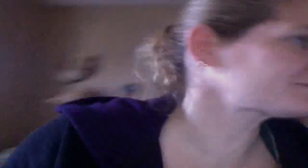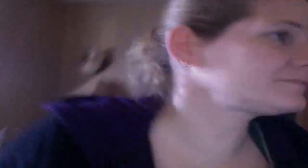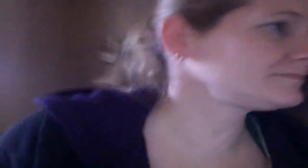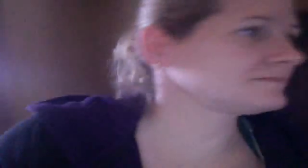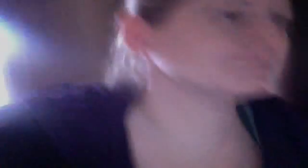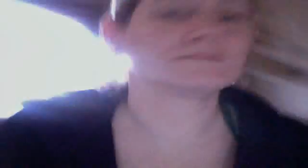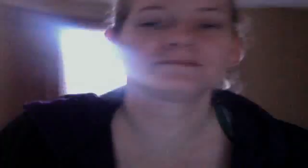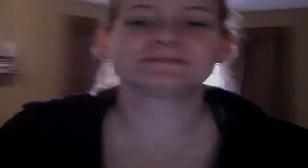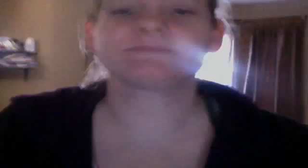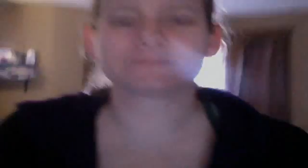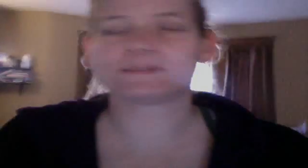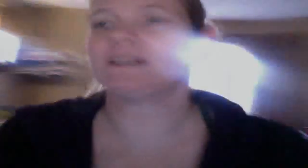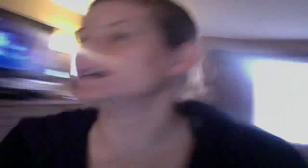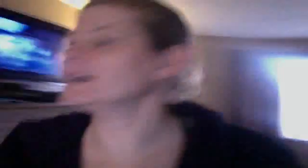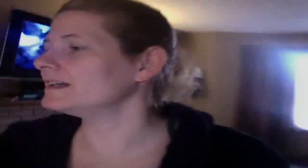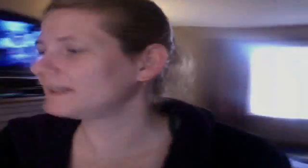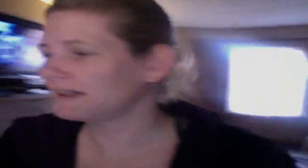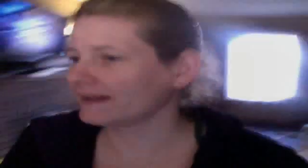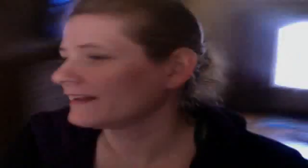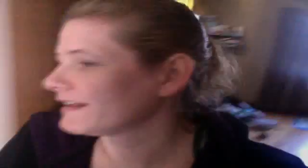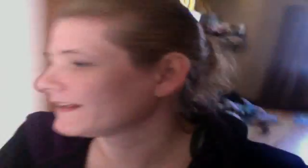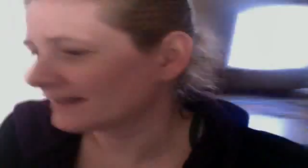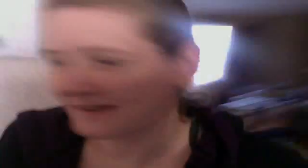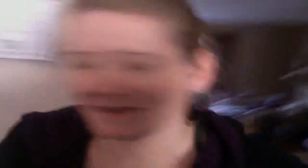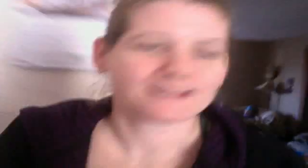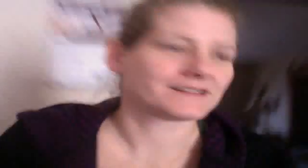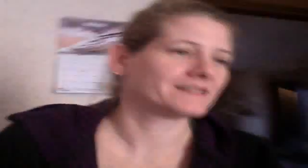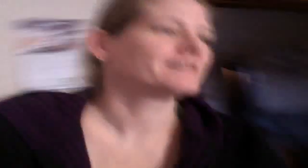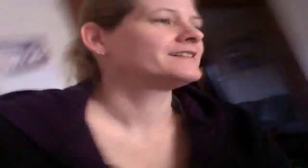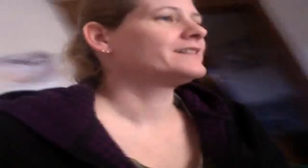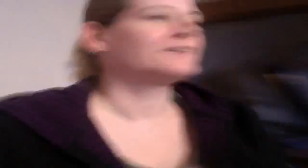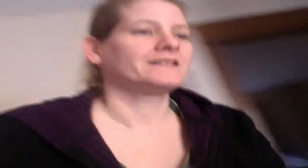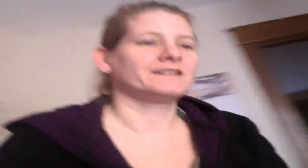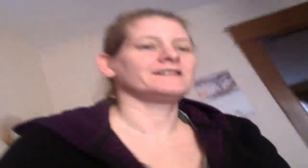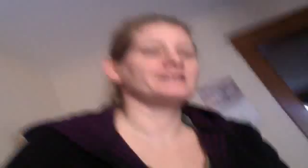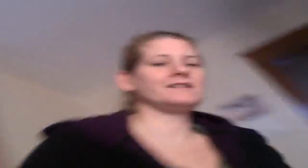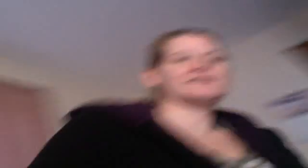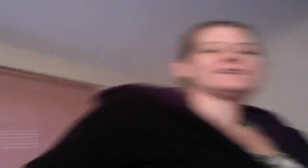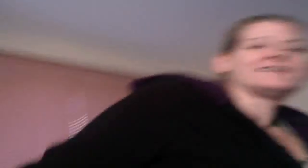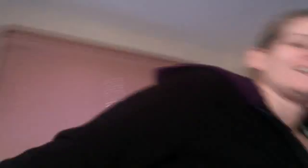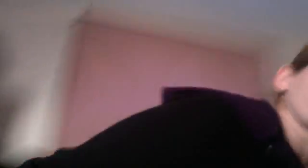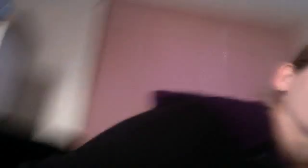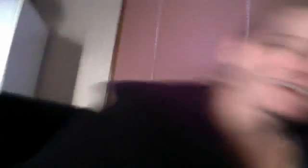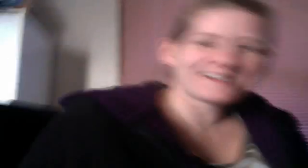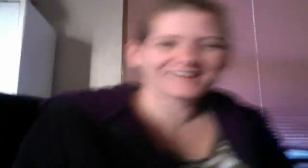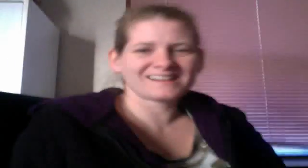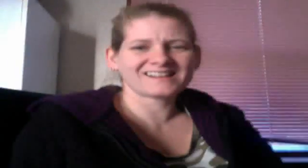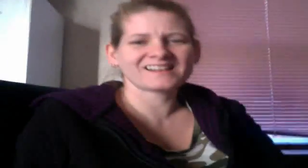on. Yes.